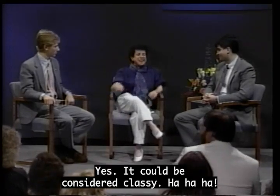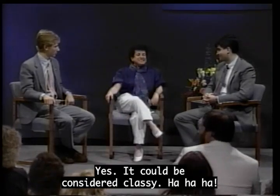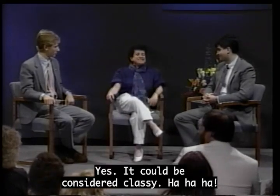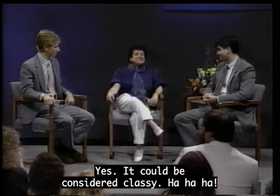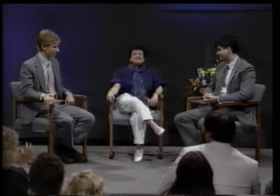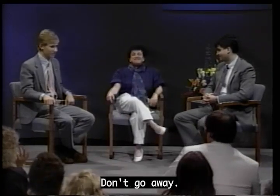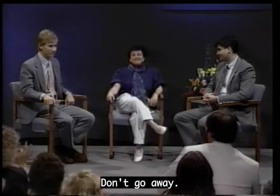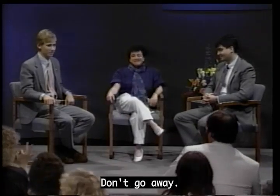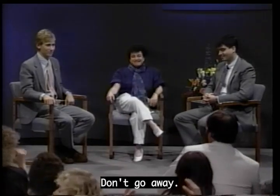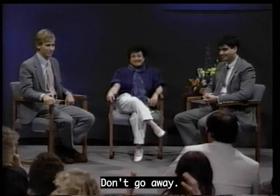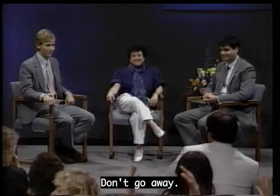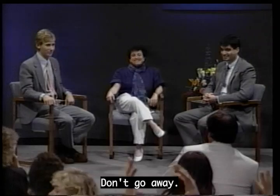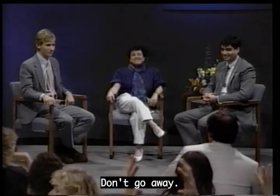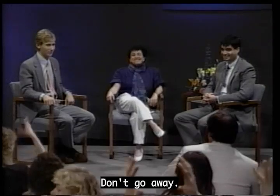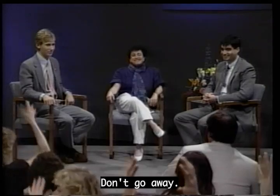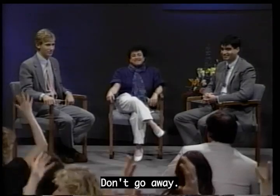Well, don't go away. We'll be right back with more discussion.